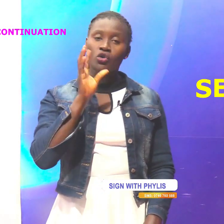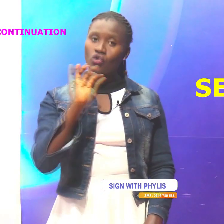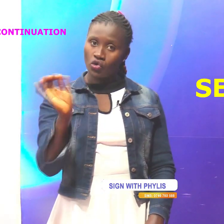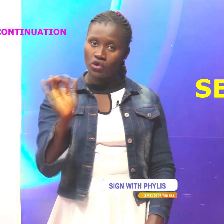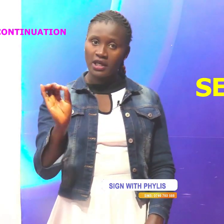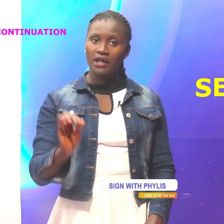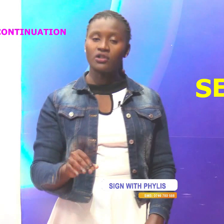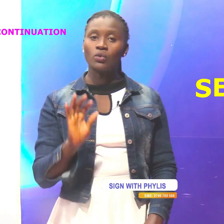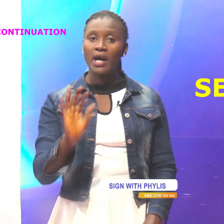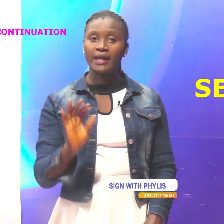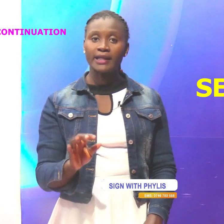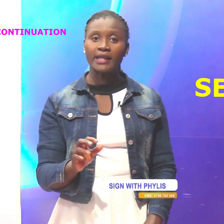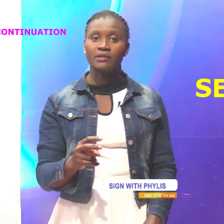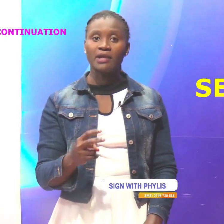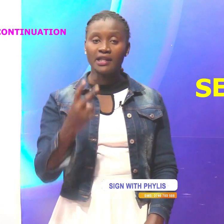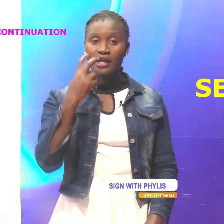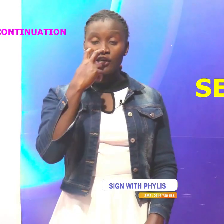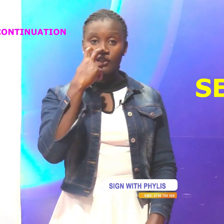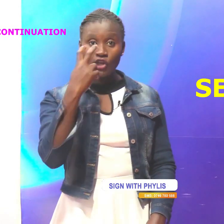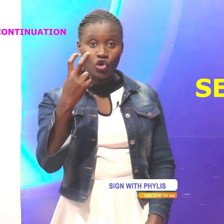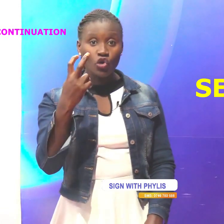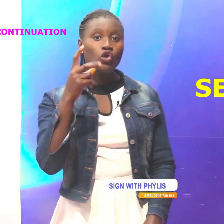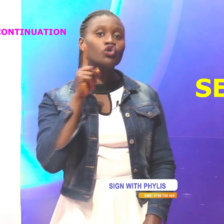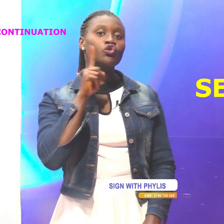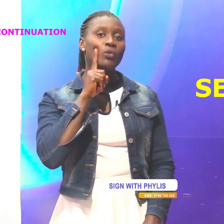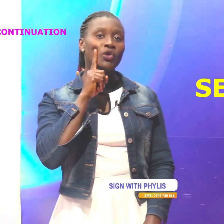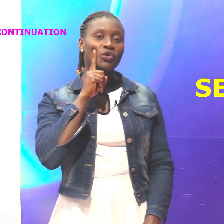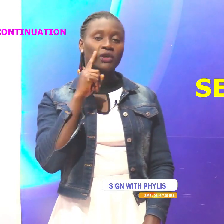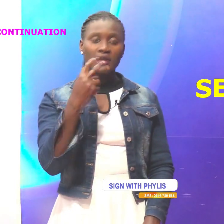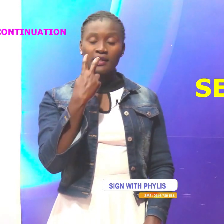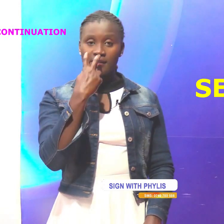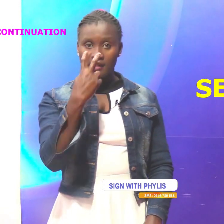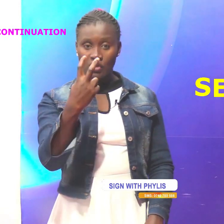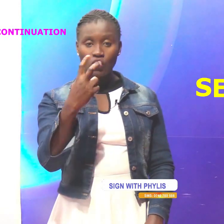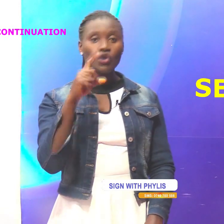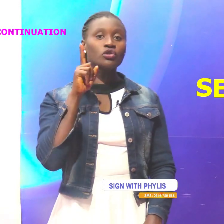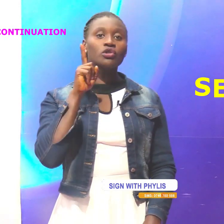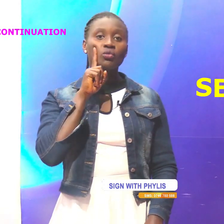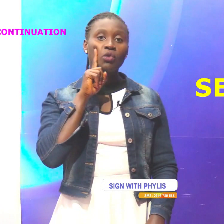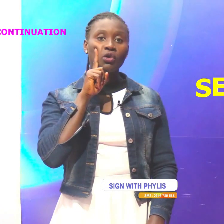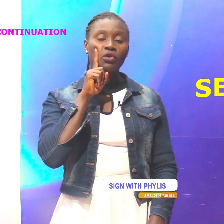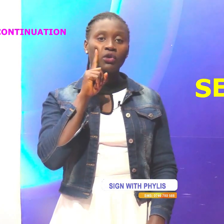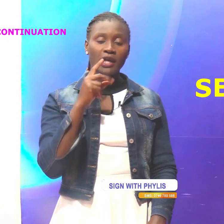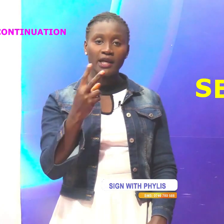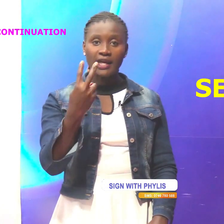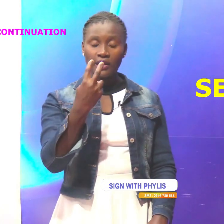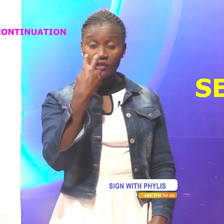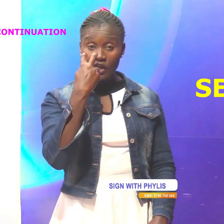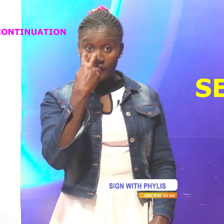it cannot work like that. But see you tomorrow. See you tomorrow. Okay? Like this. See